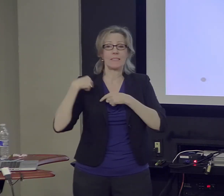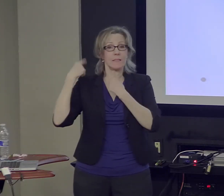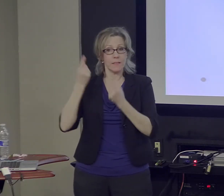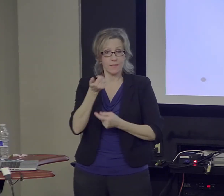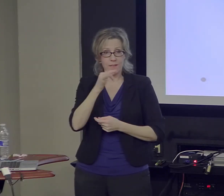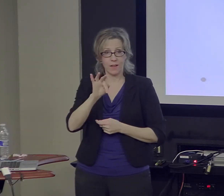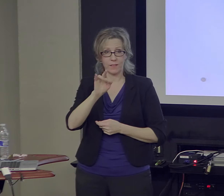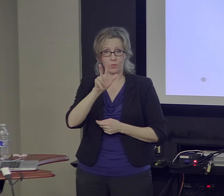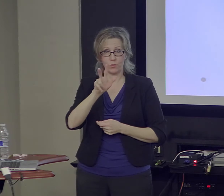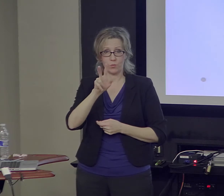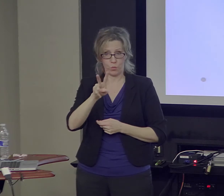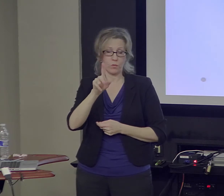individuals.